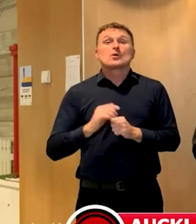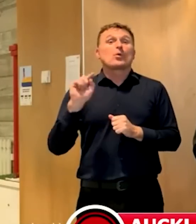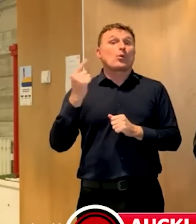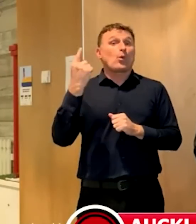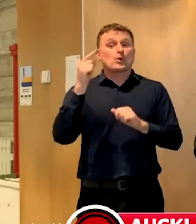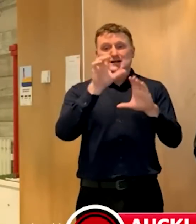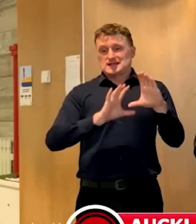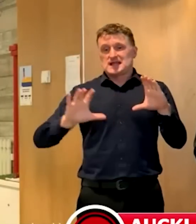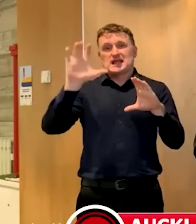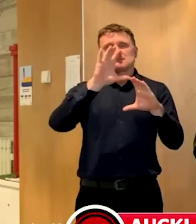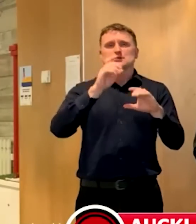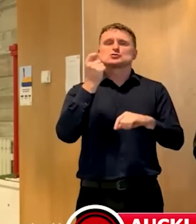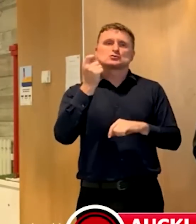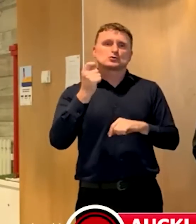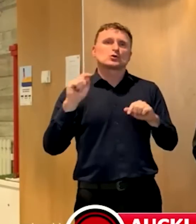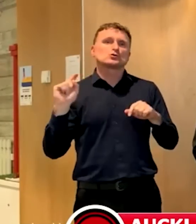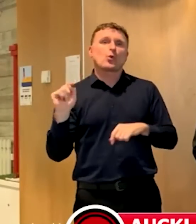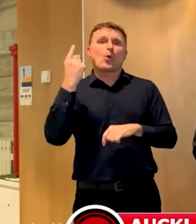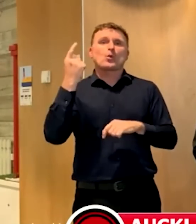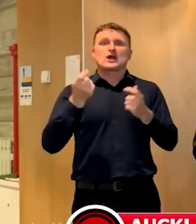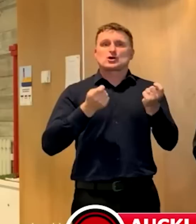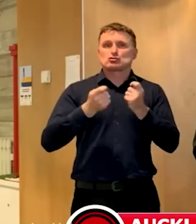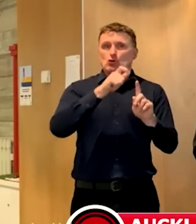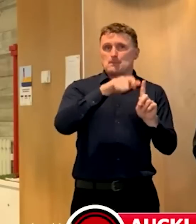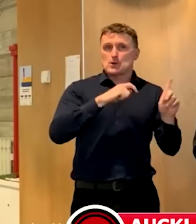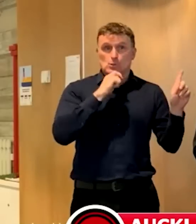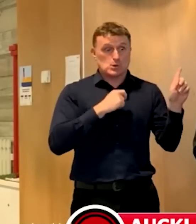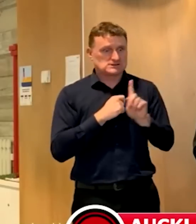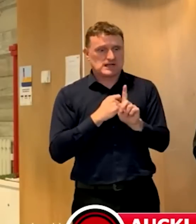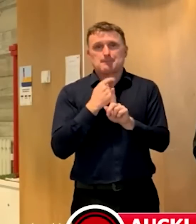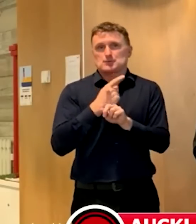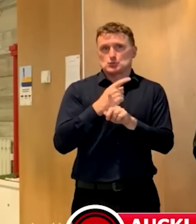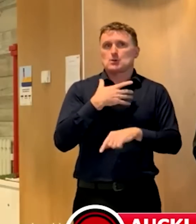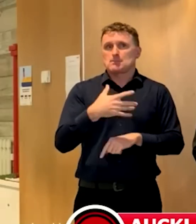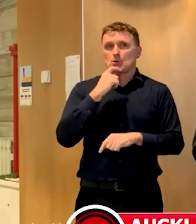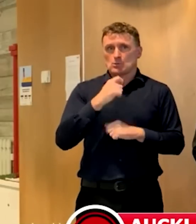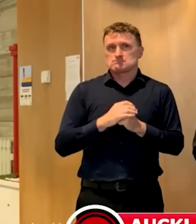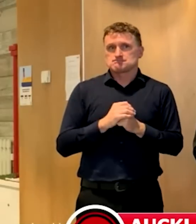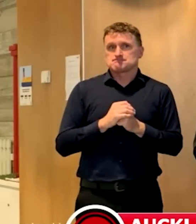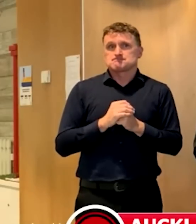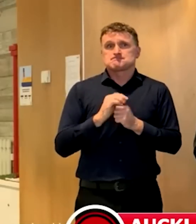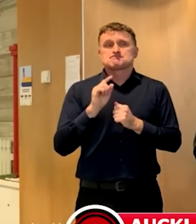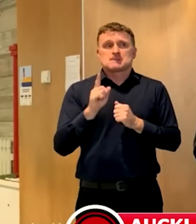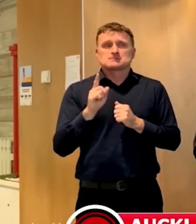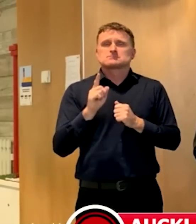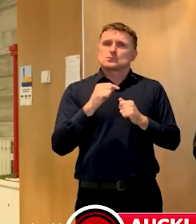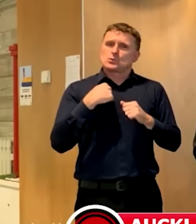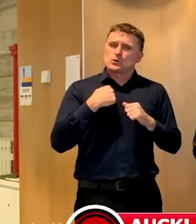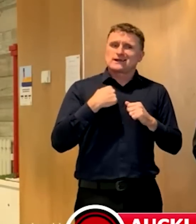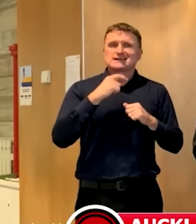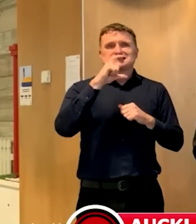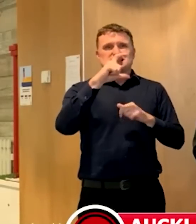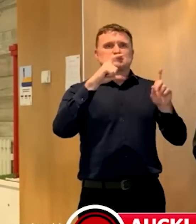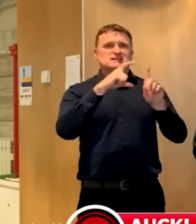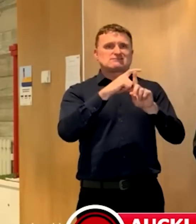Auckland because the Auckland Controller will speak to you about that, but I will just flag that the National Emergency Management Agency continues